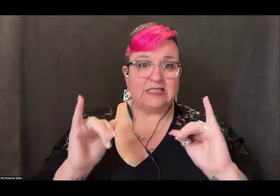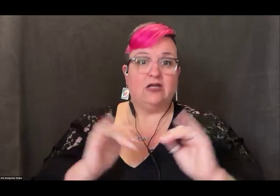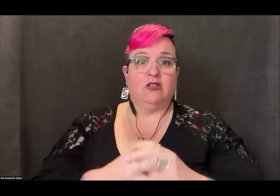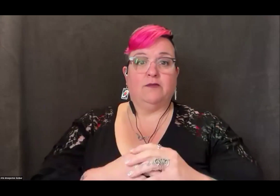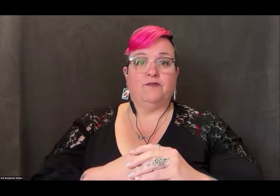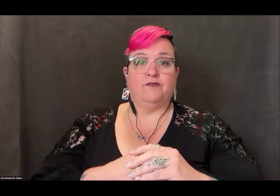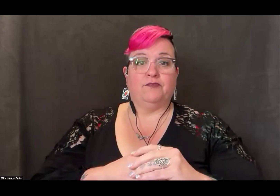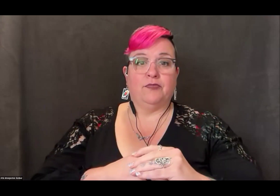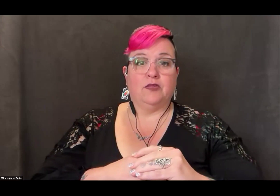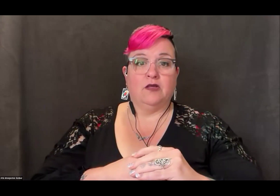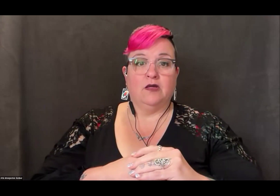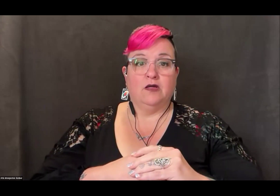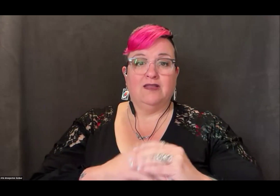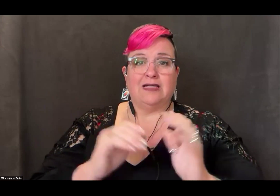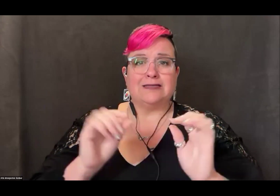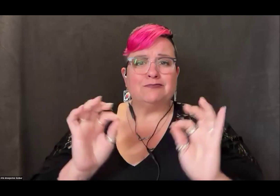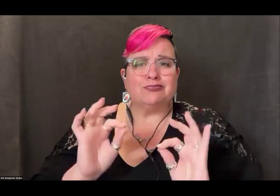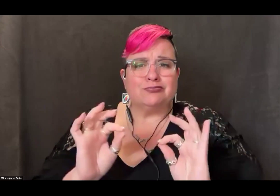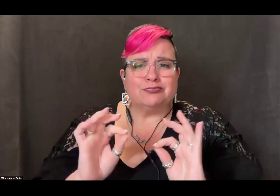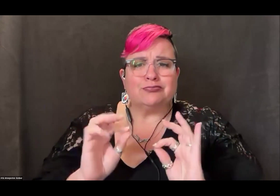is minuscule